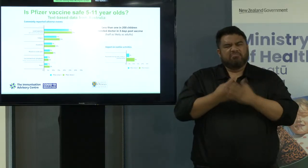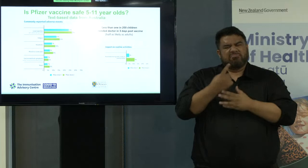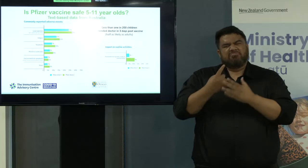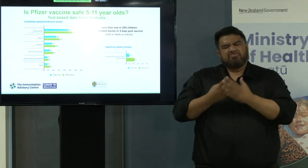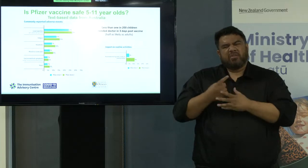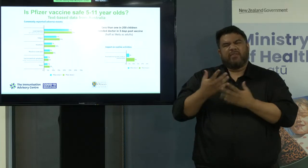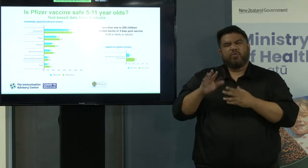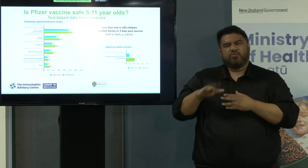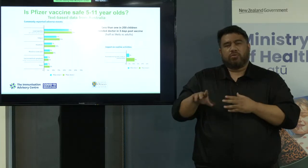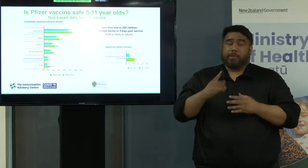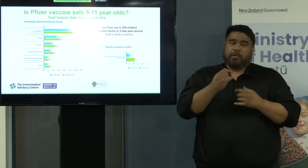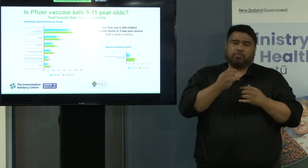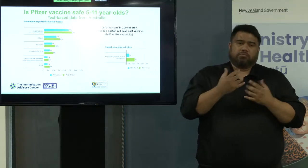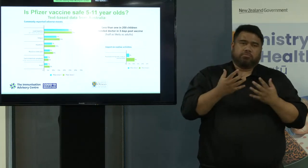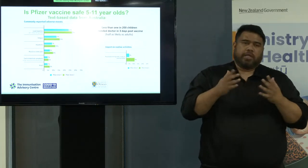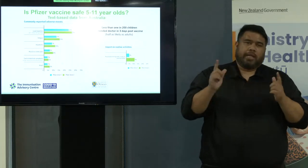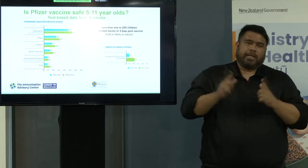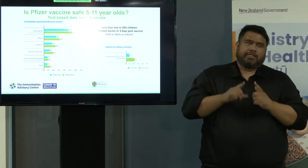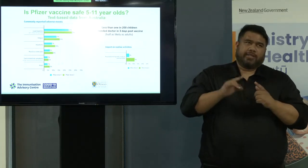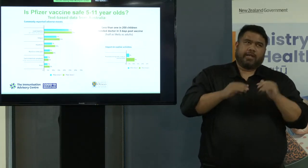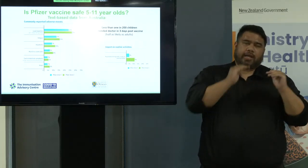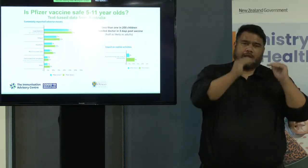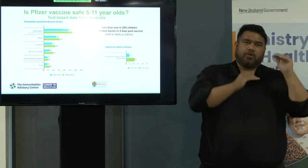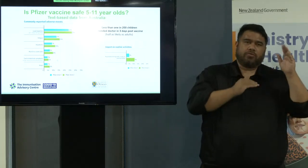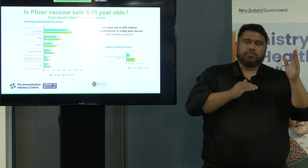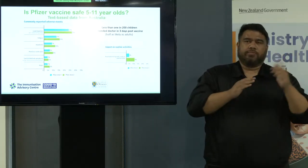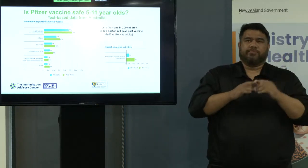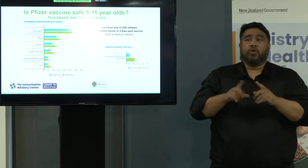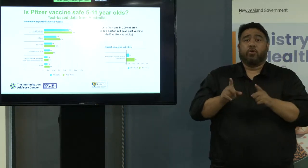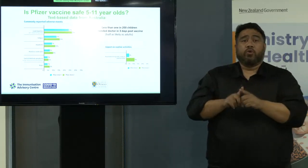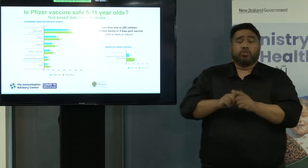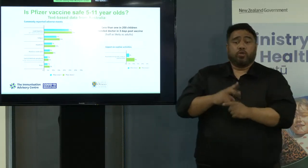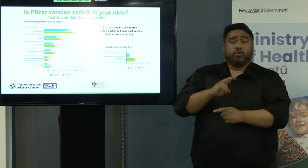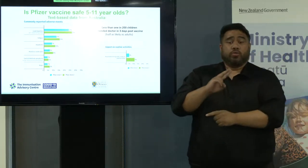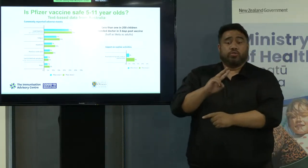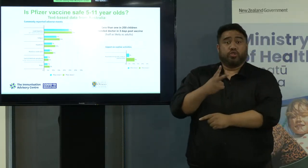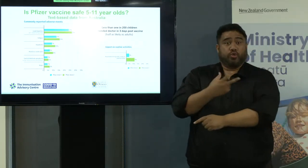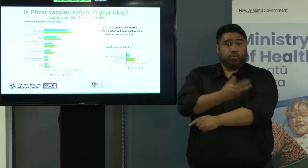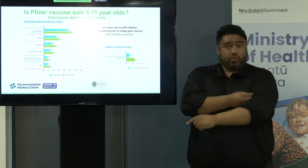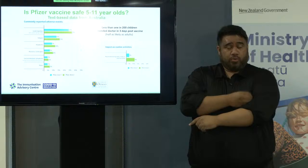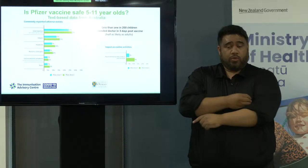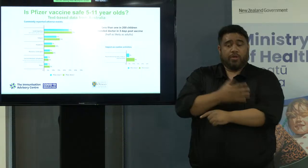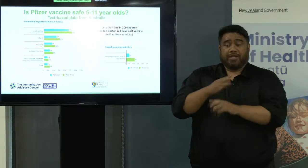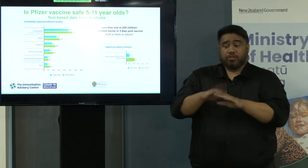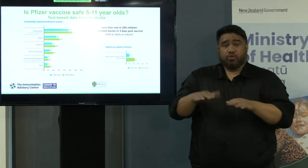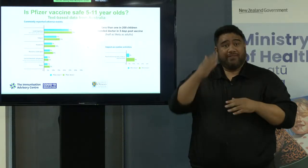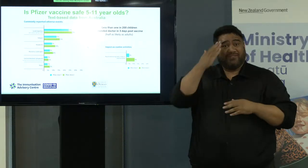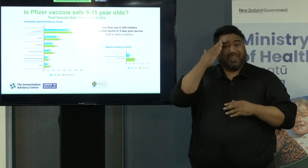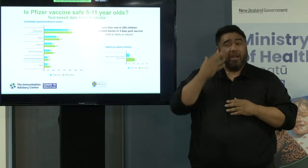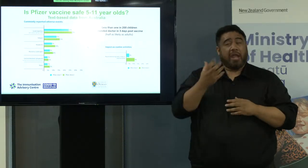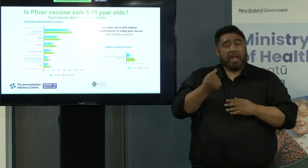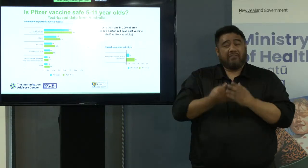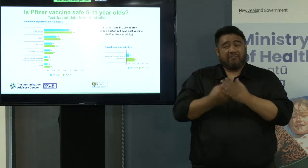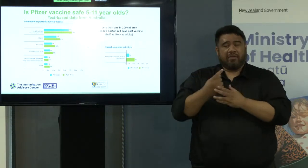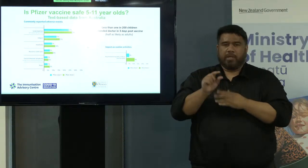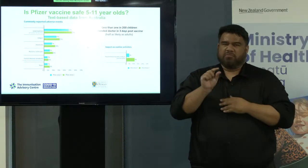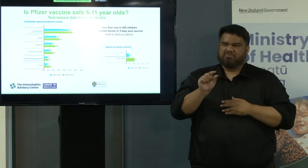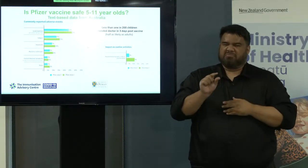occasionally. And a few kids, particularly after the second dose, were getting fevers, but really very uncommon. And